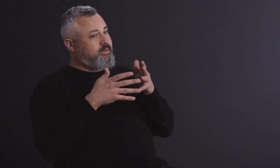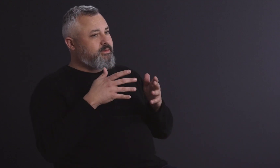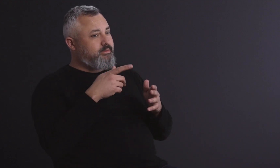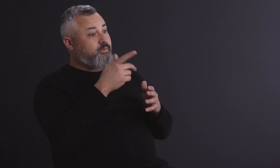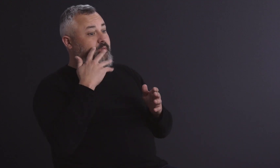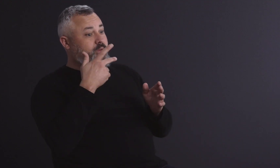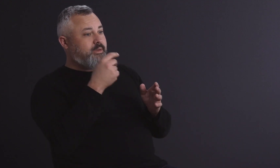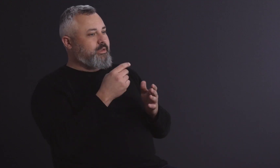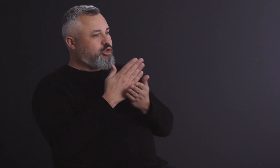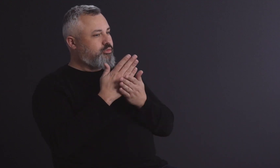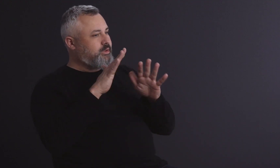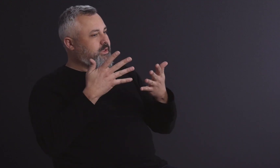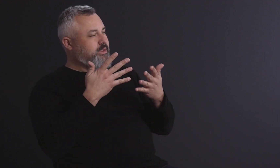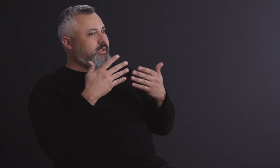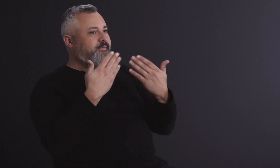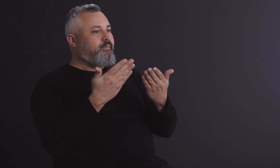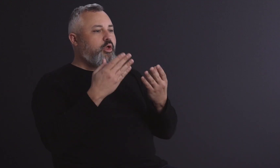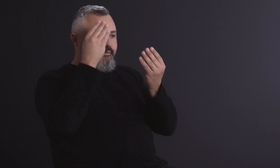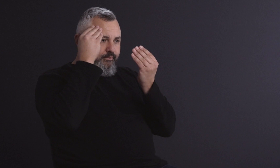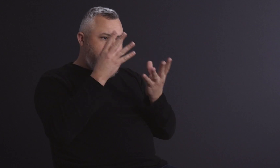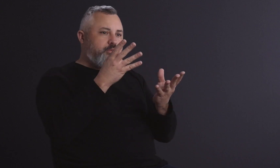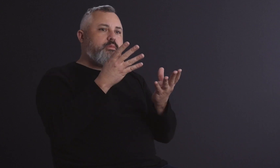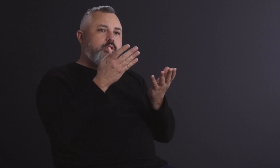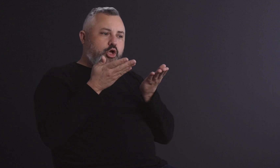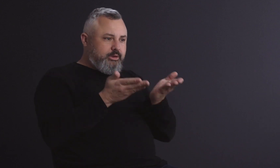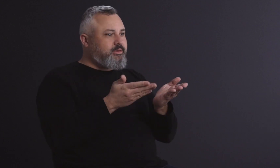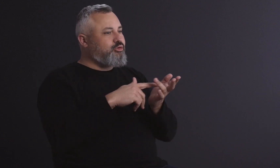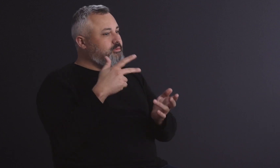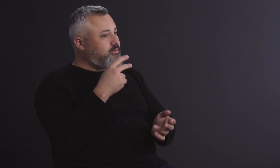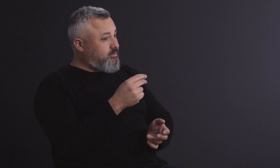So would you say that you never really gave informed consent to the procedure?